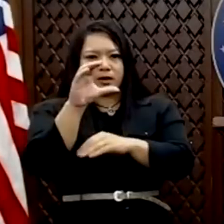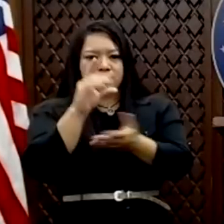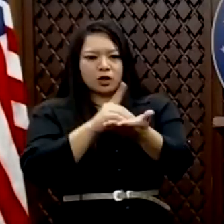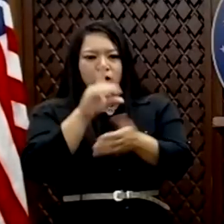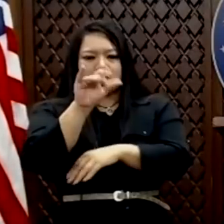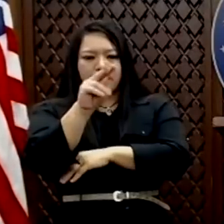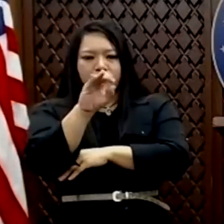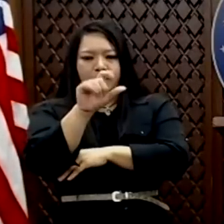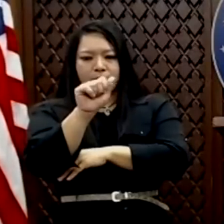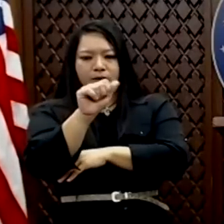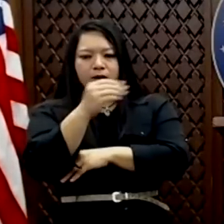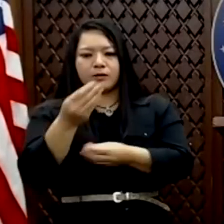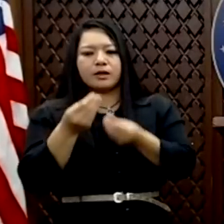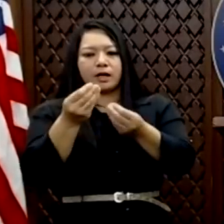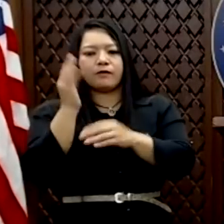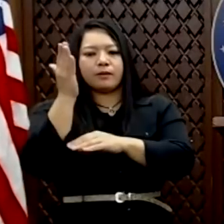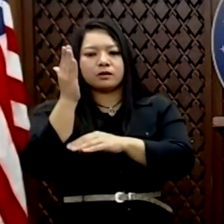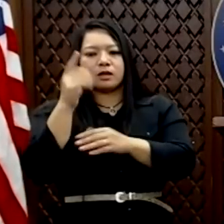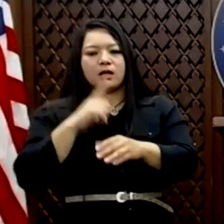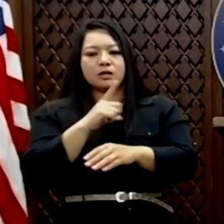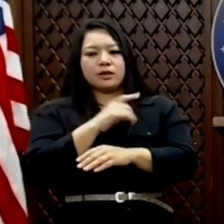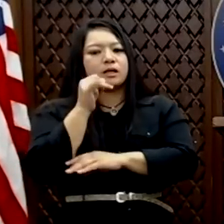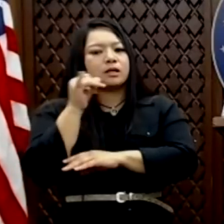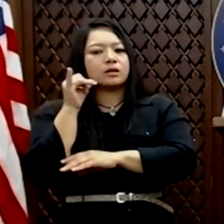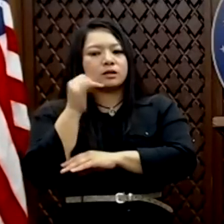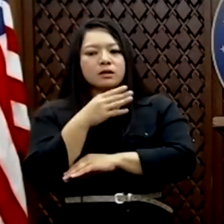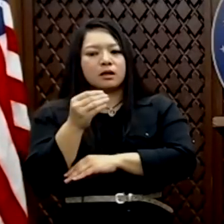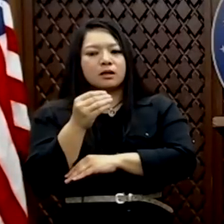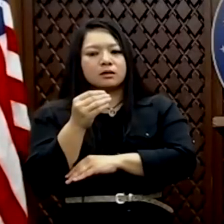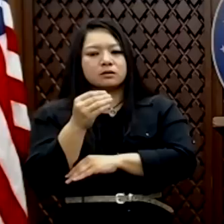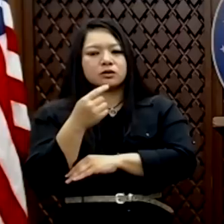that you gave a presentation to the legislature yesterday and predicted